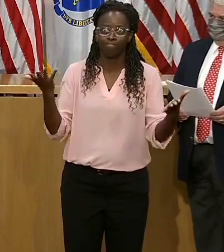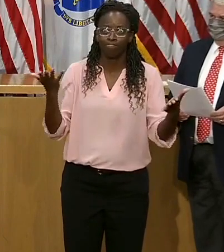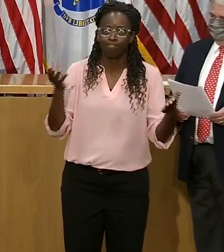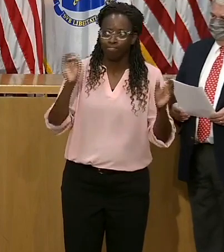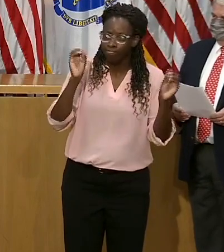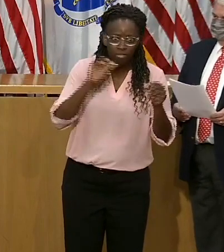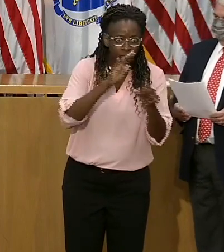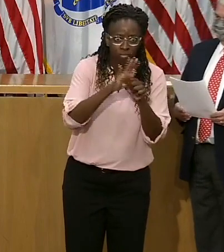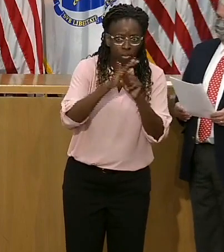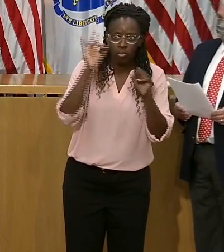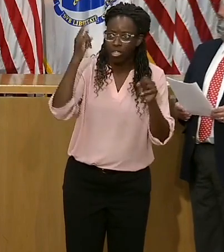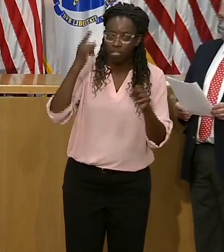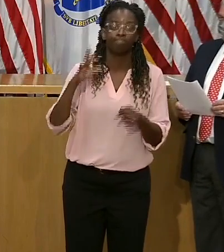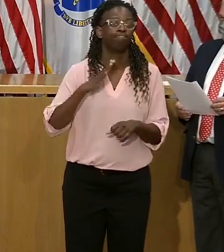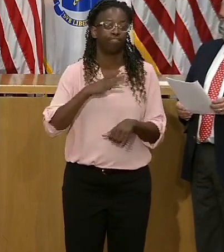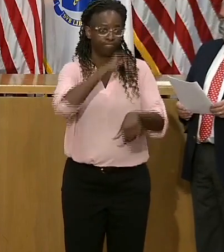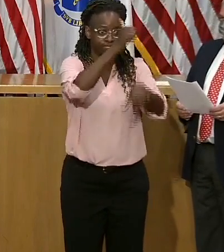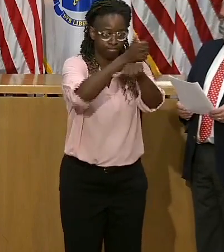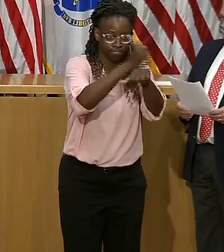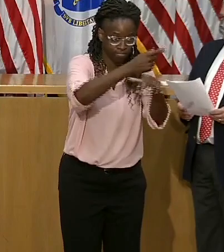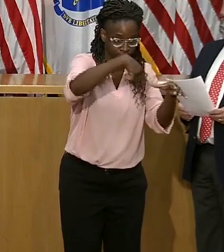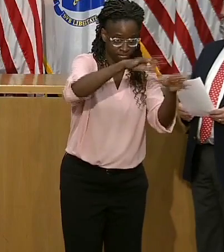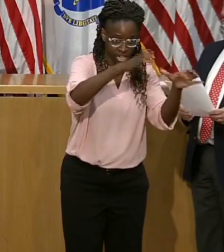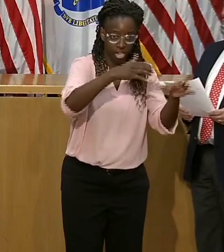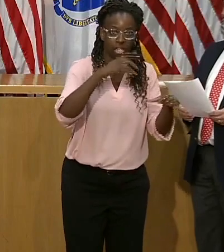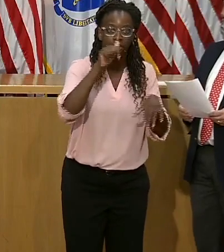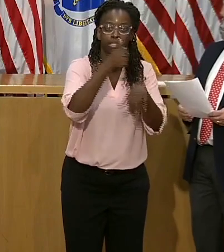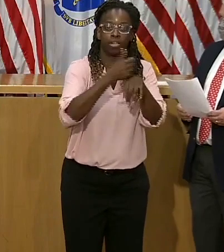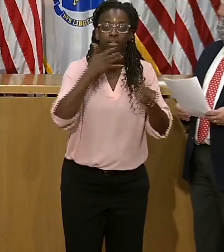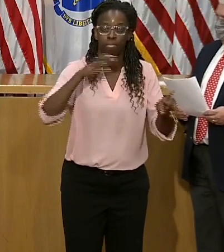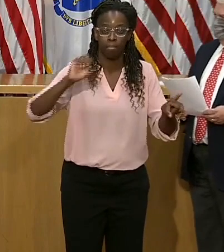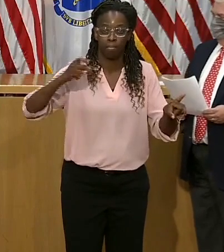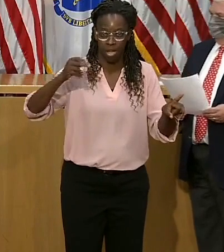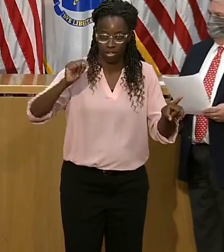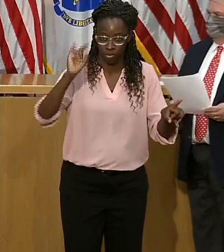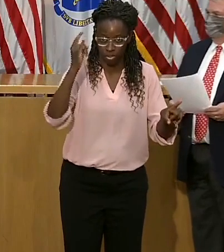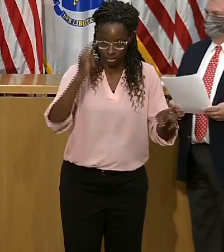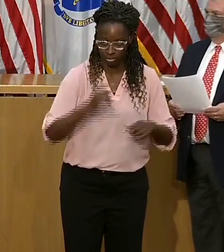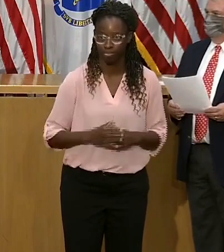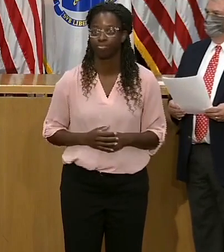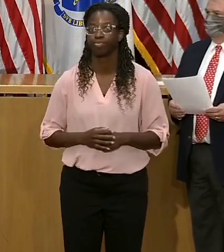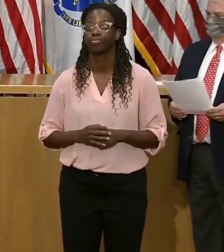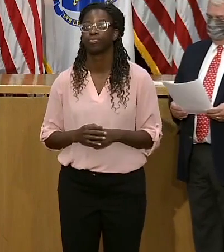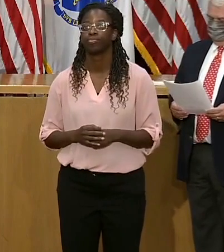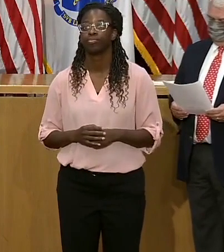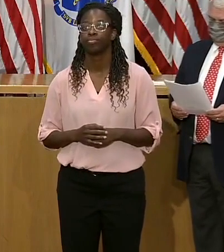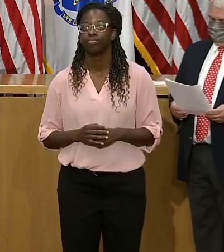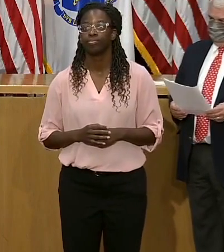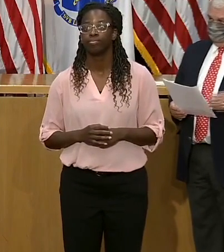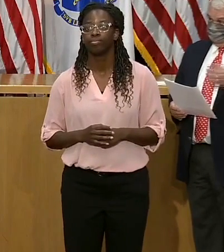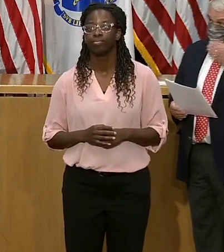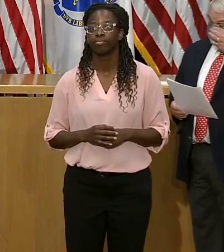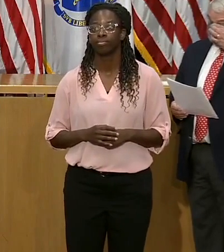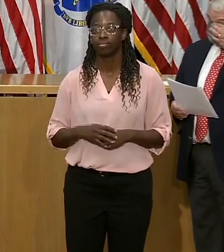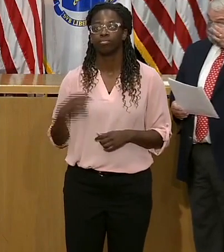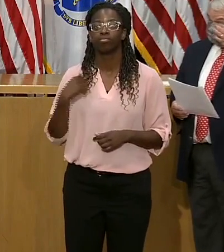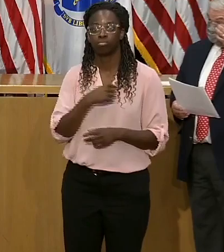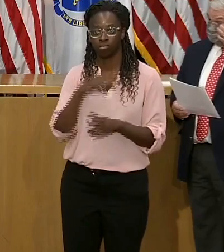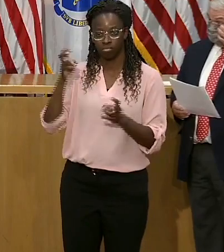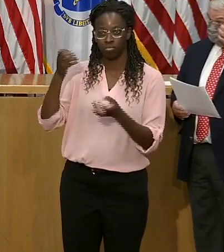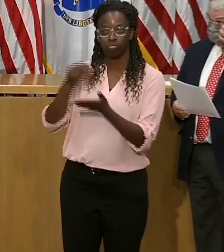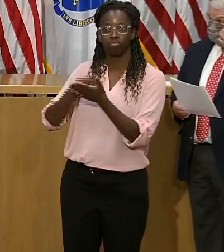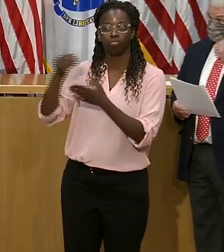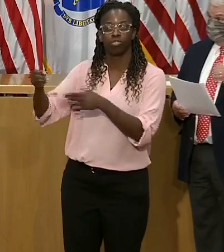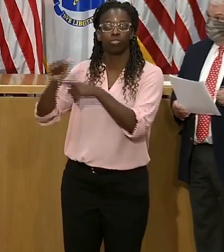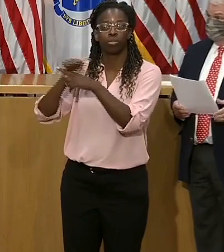and supports. $2 million to bolster manufacturing training by purchasing standardized virtual training program to